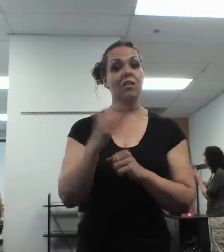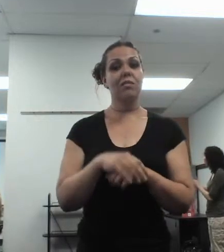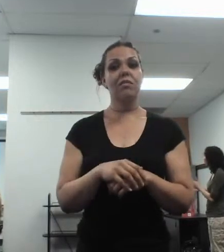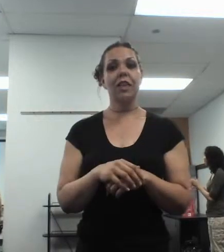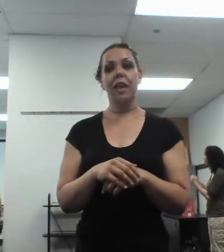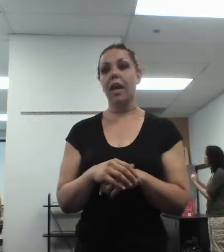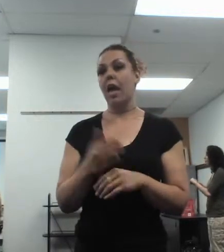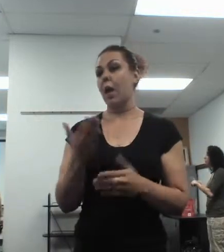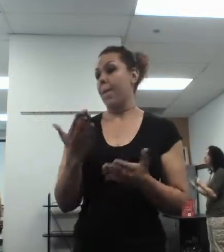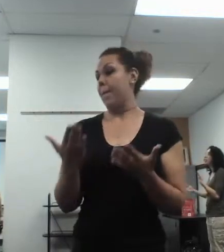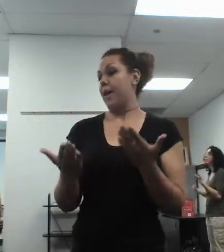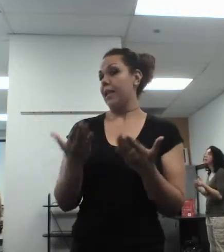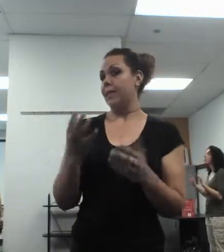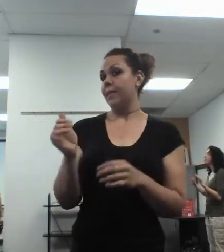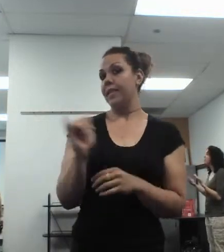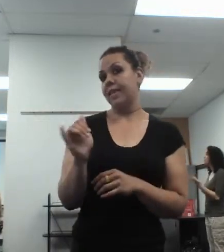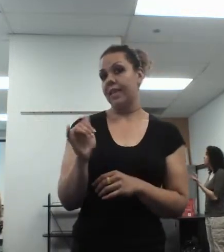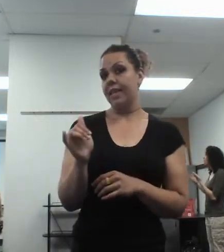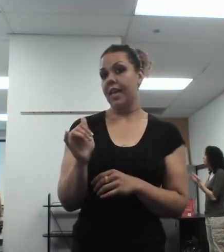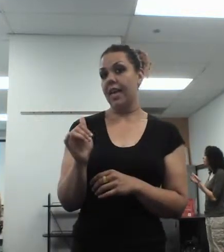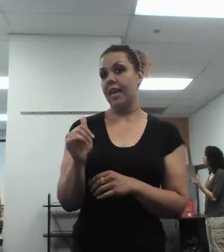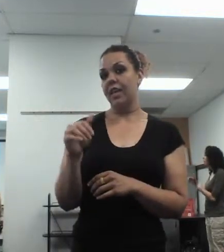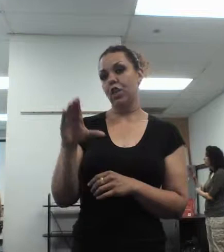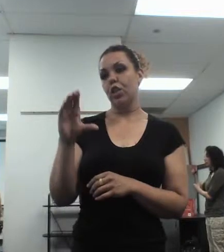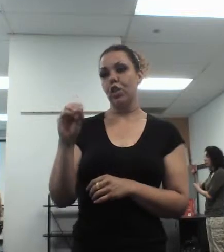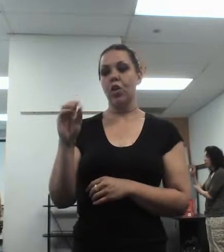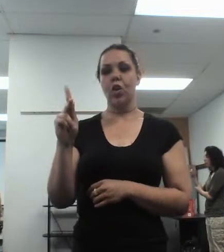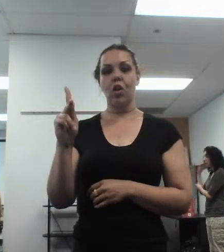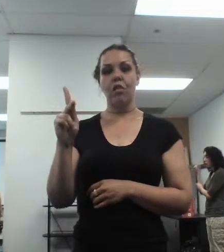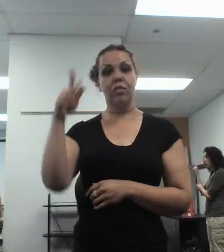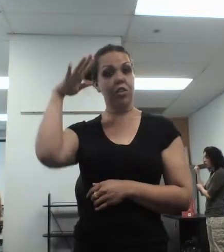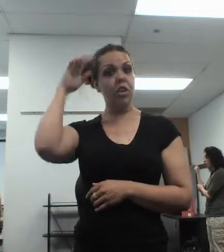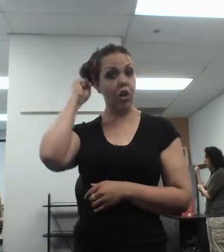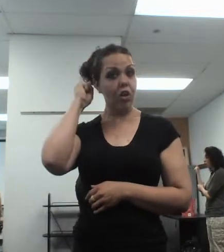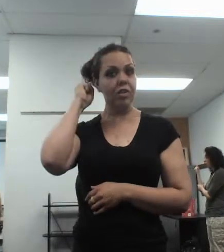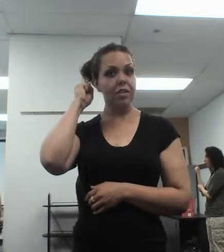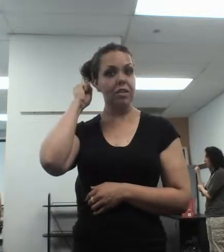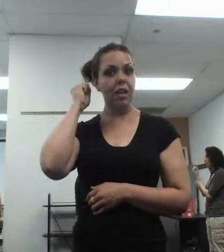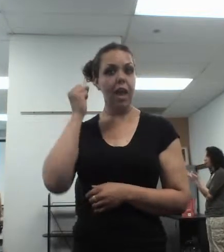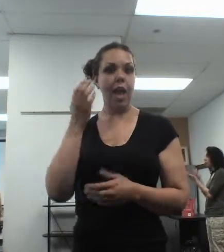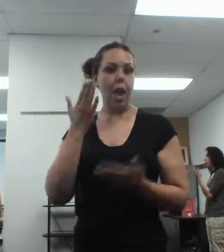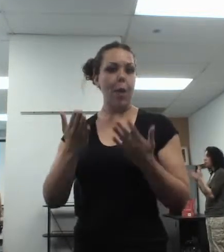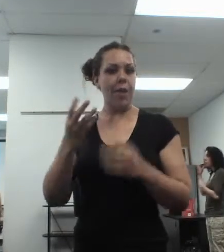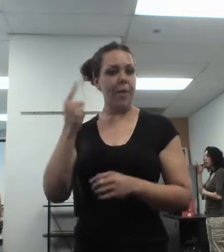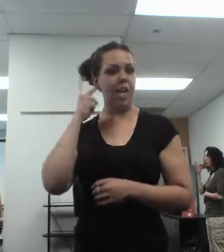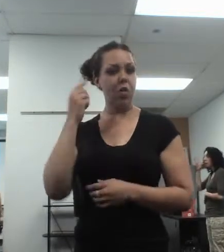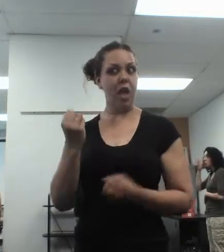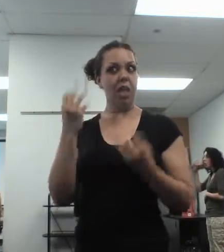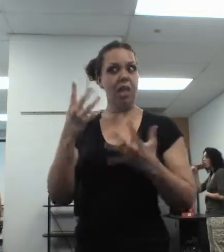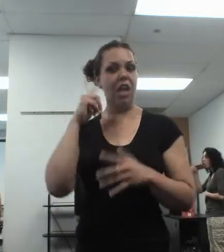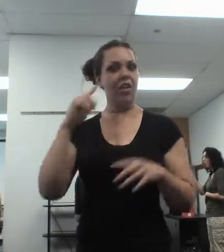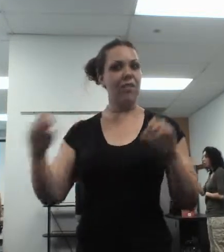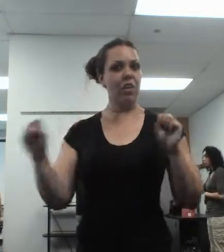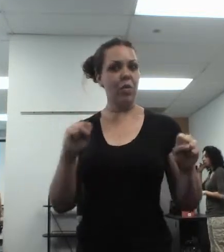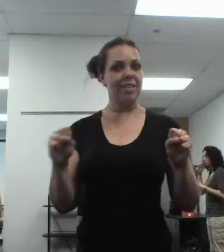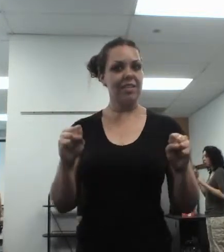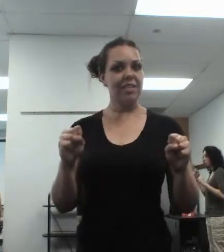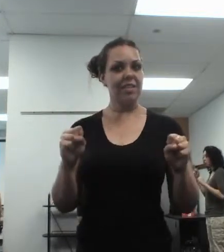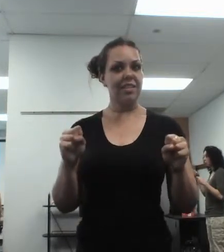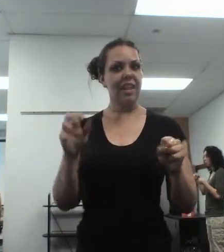possibly like Mr. Cook, you might hear lots of other noises that are going on. That's conversation. That's the